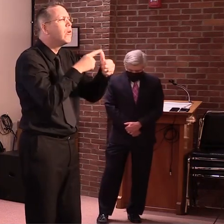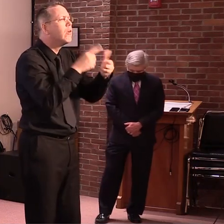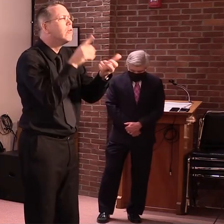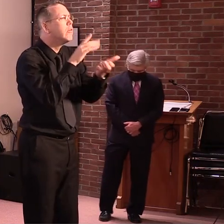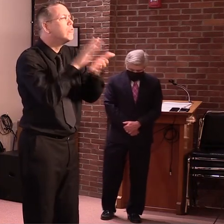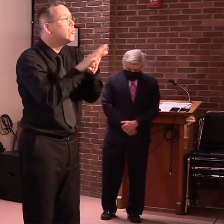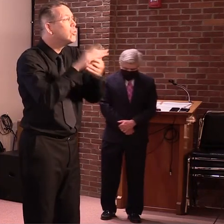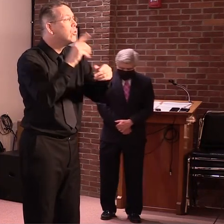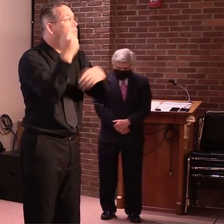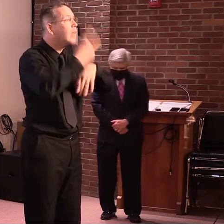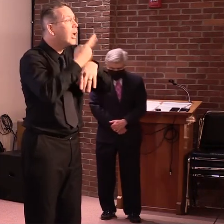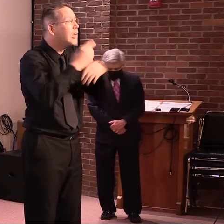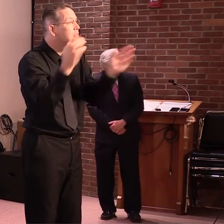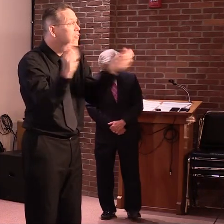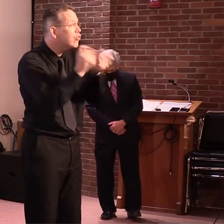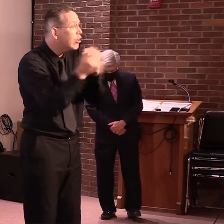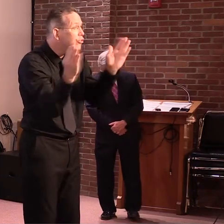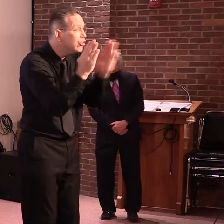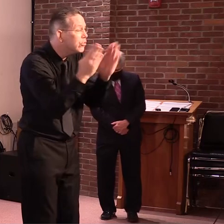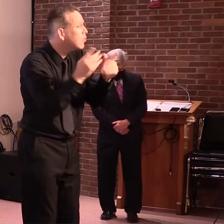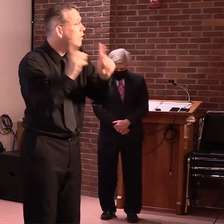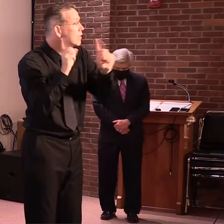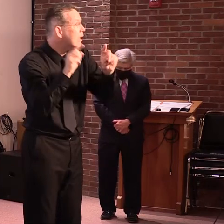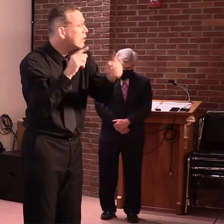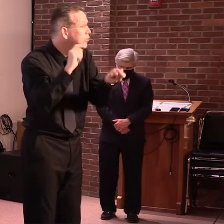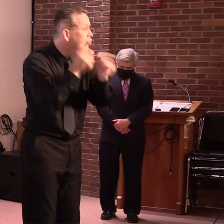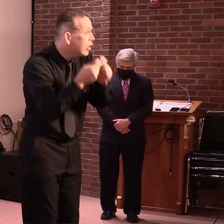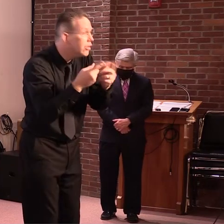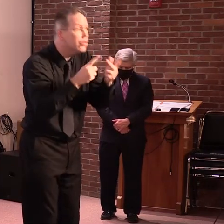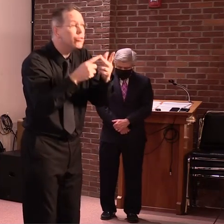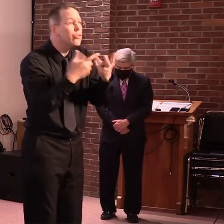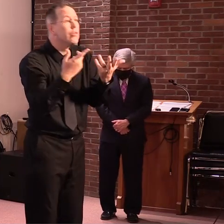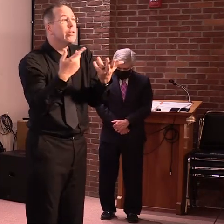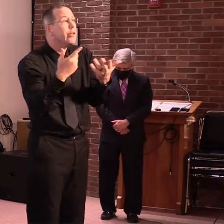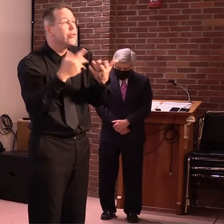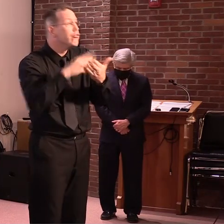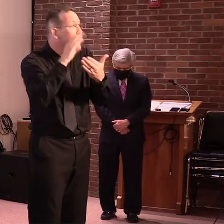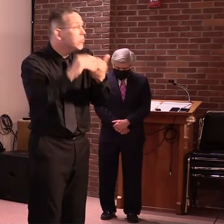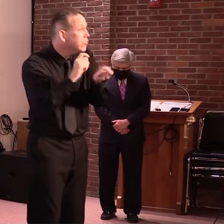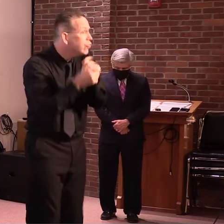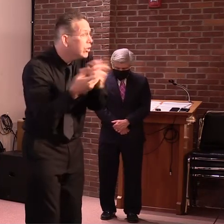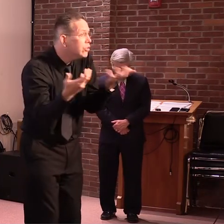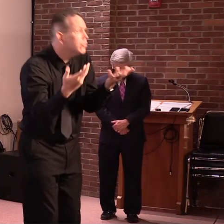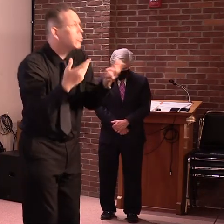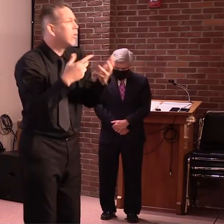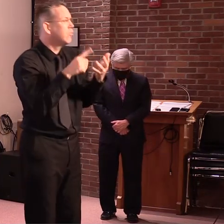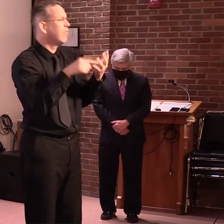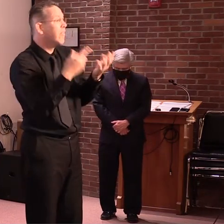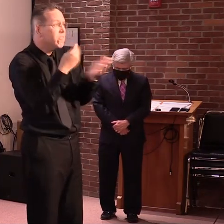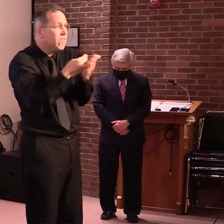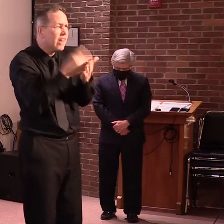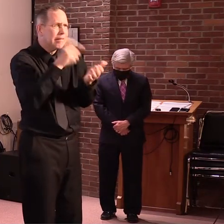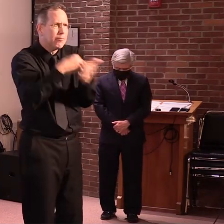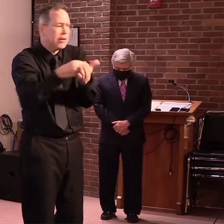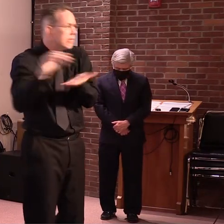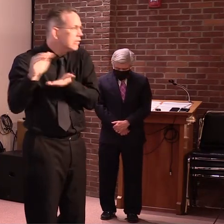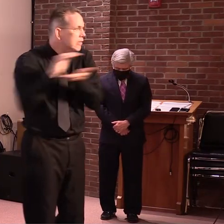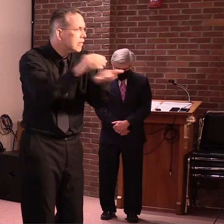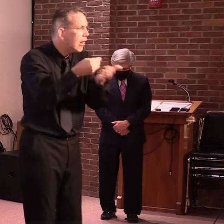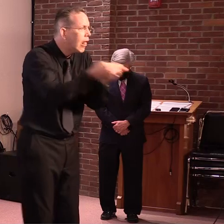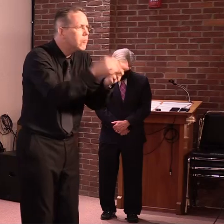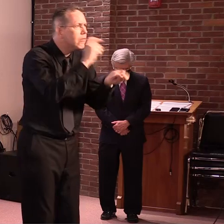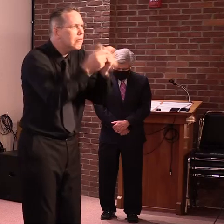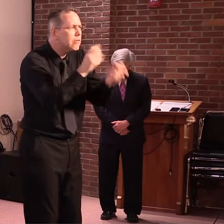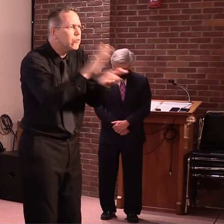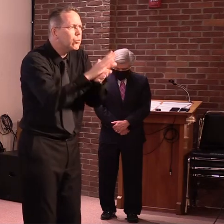well. We look forward to working with the legislature and with the education community on these issues sooner rather